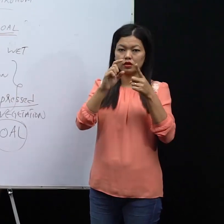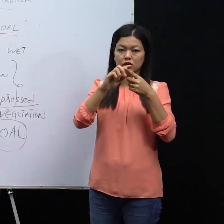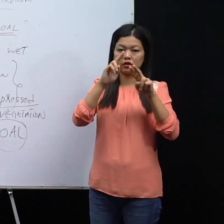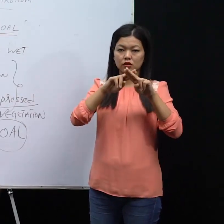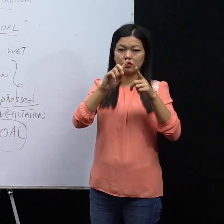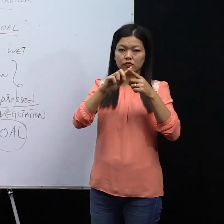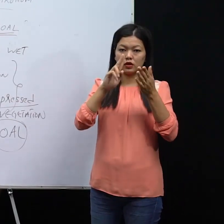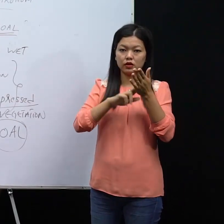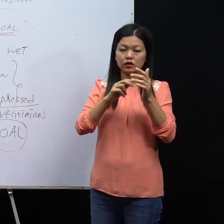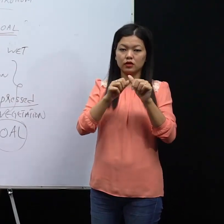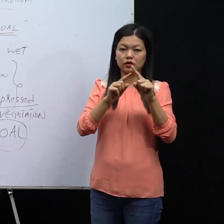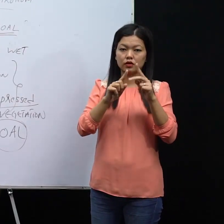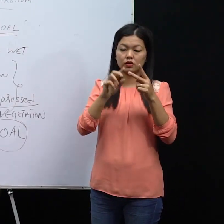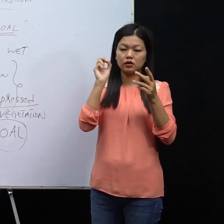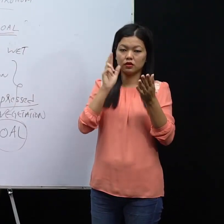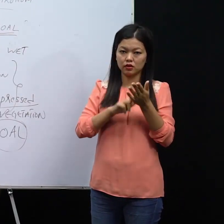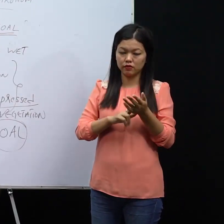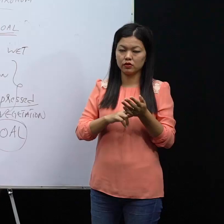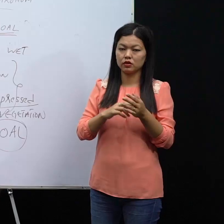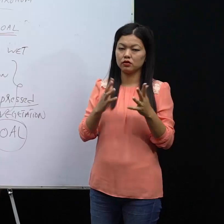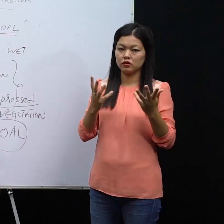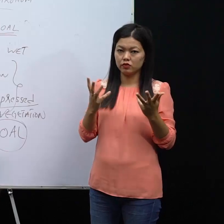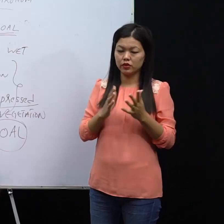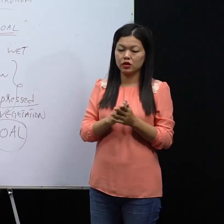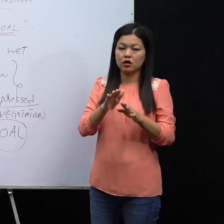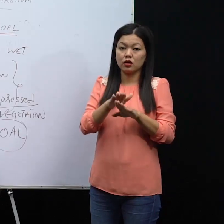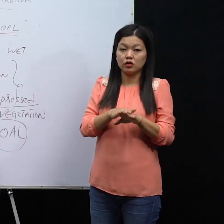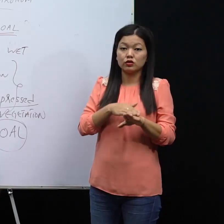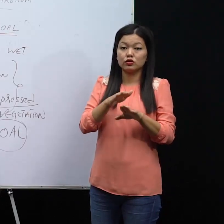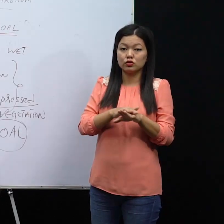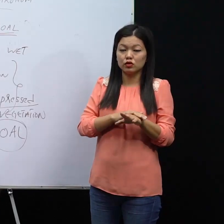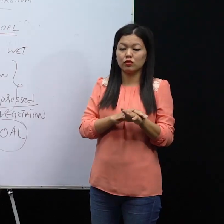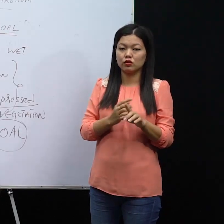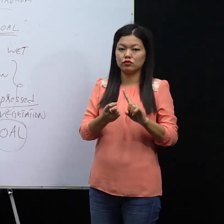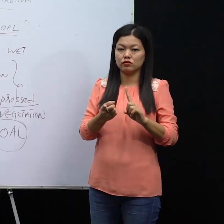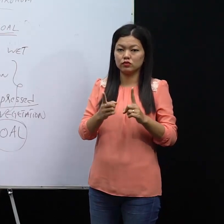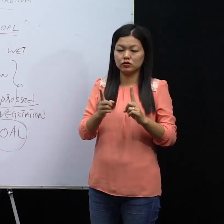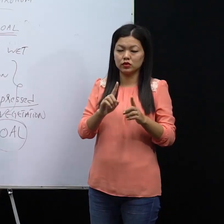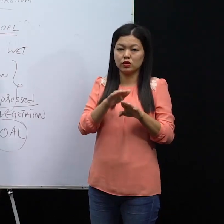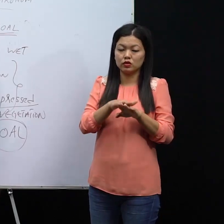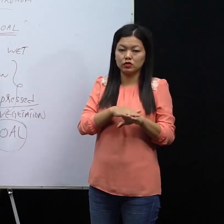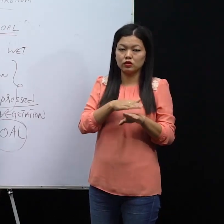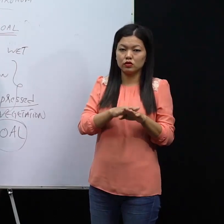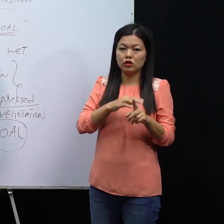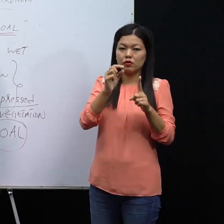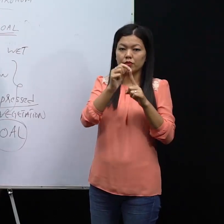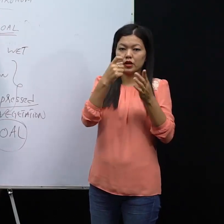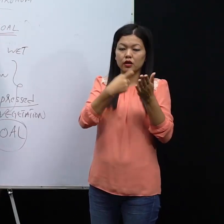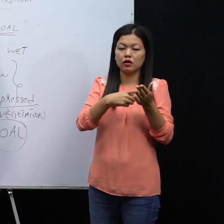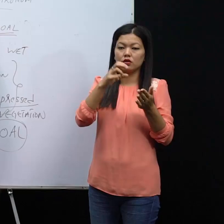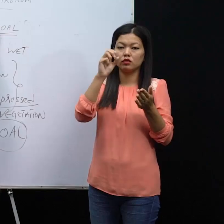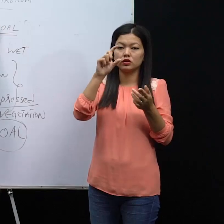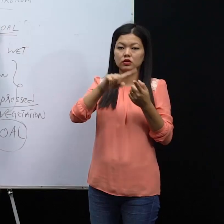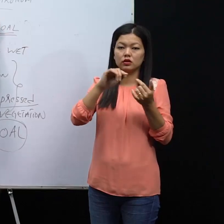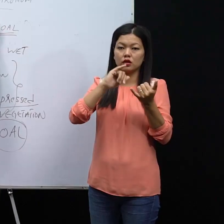The slow process of conversion of dead vegetation into a coal is known as carbonization, okay? Carbonization. So this